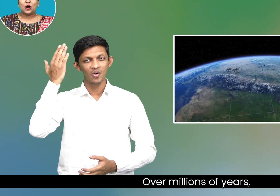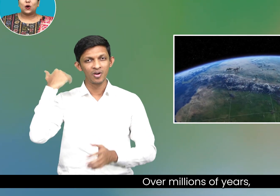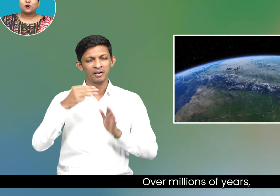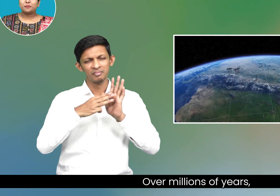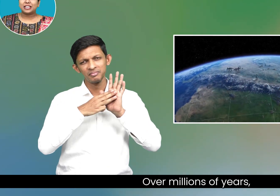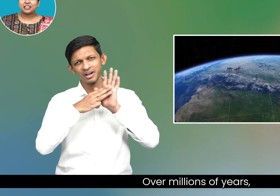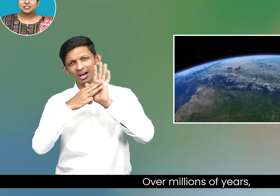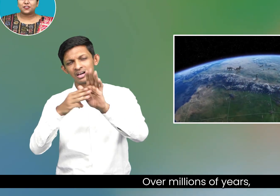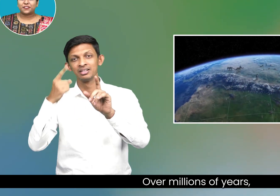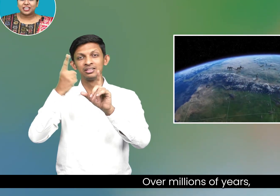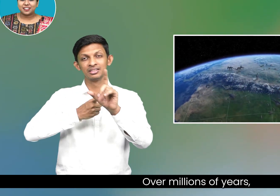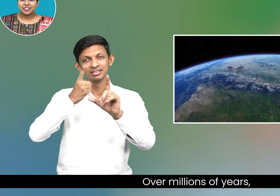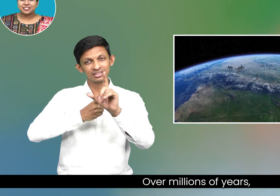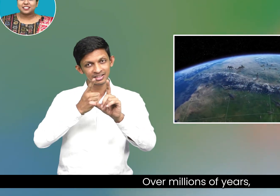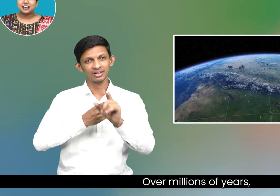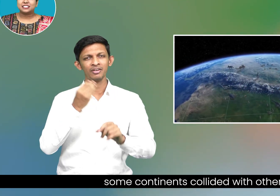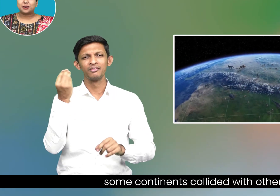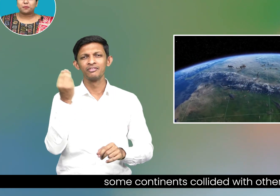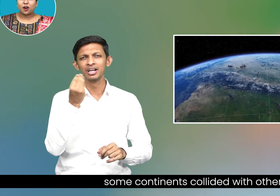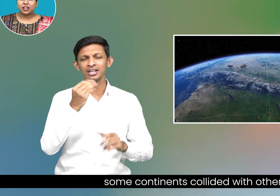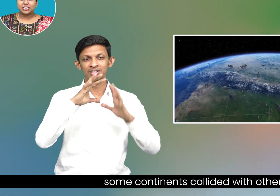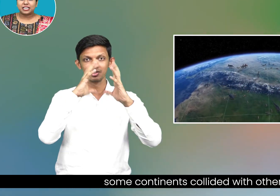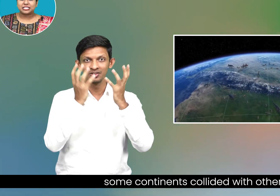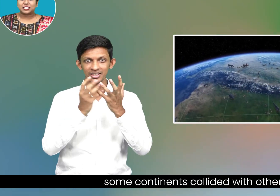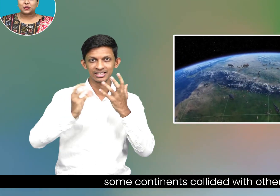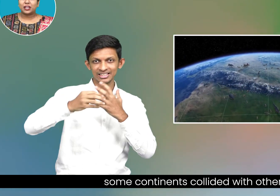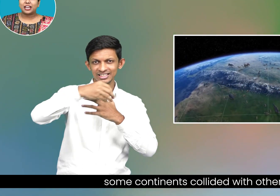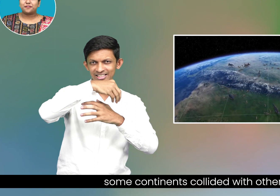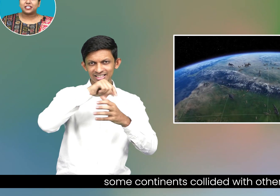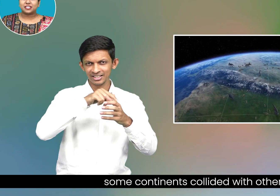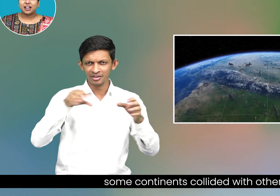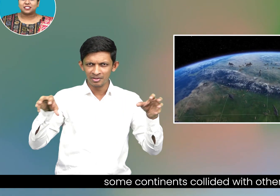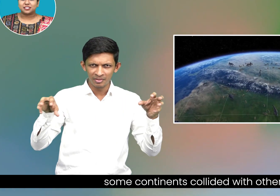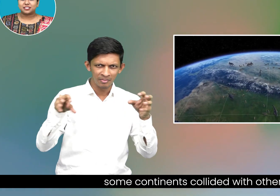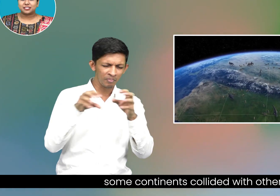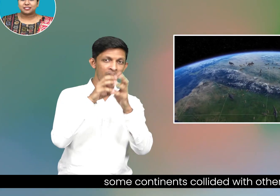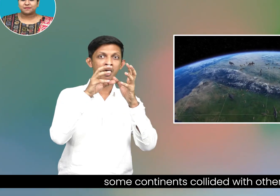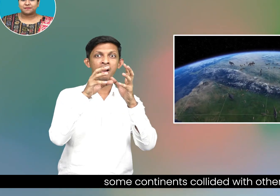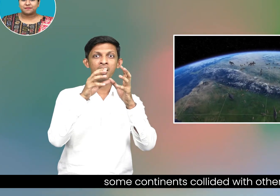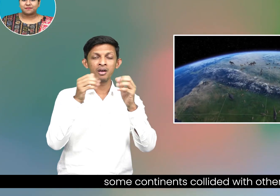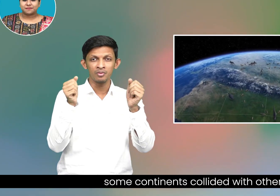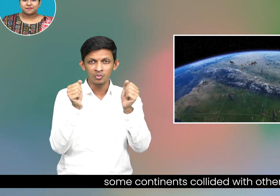Over millions of years, some continents collide with others.